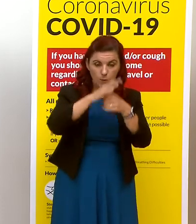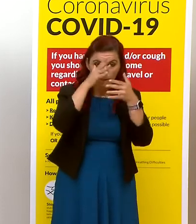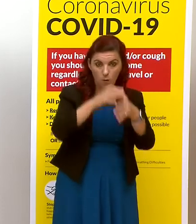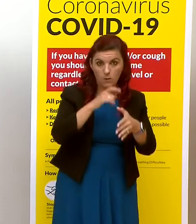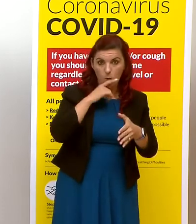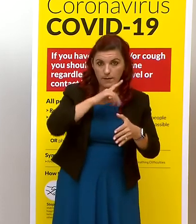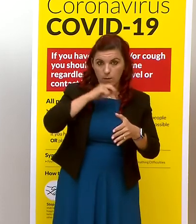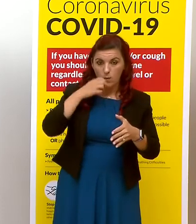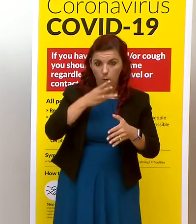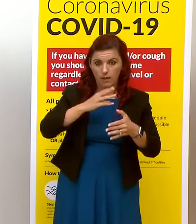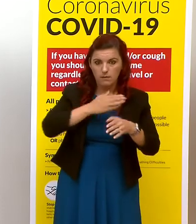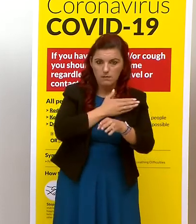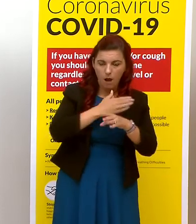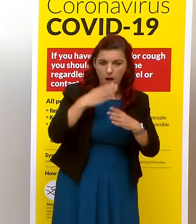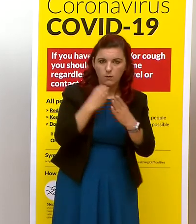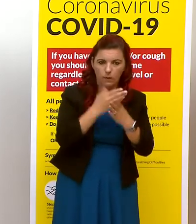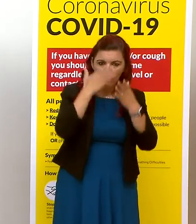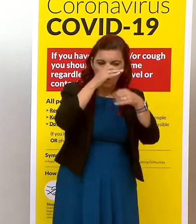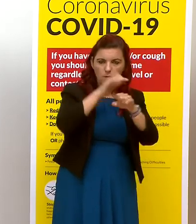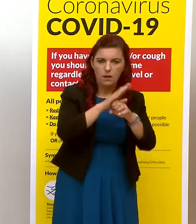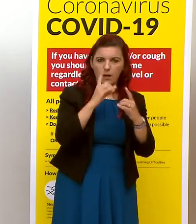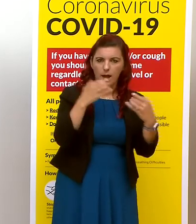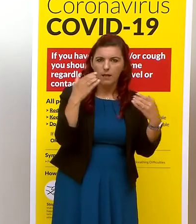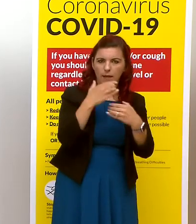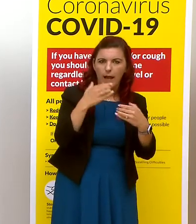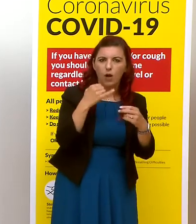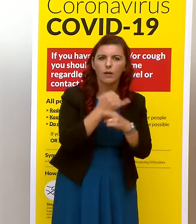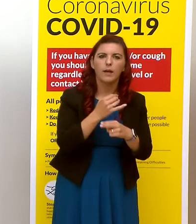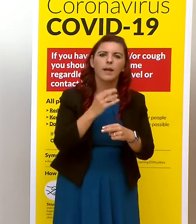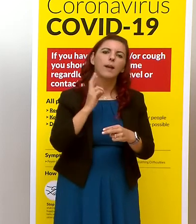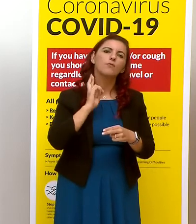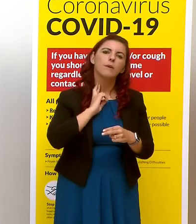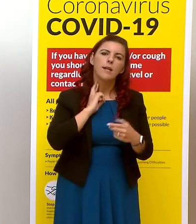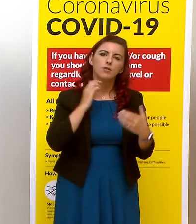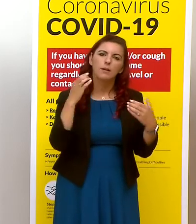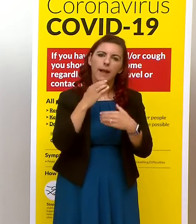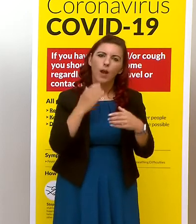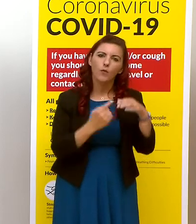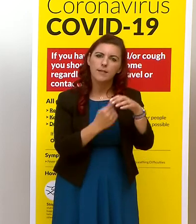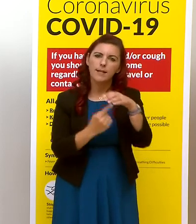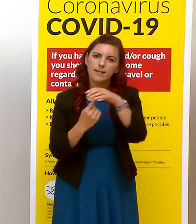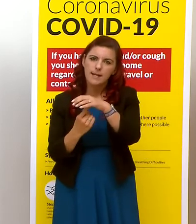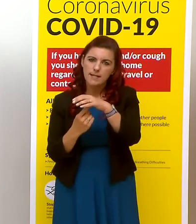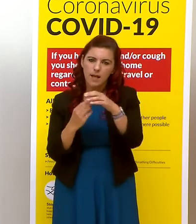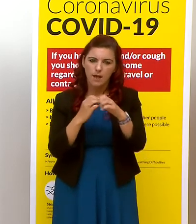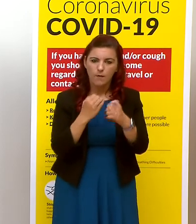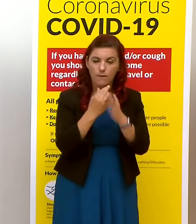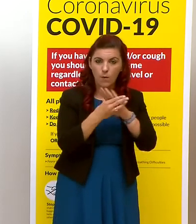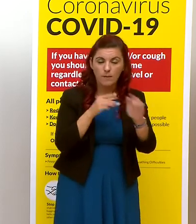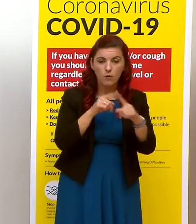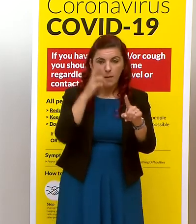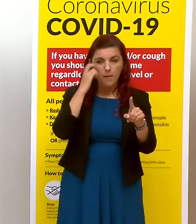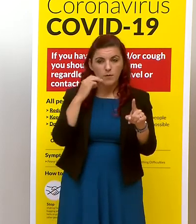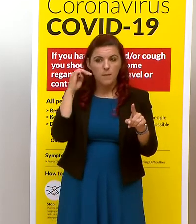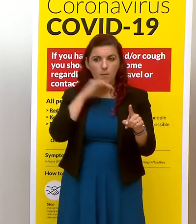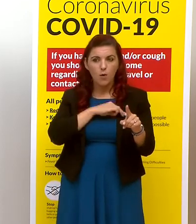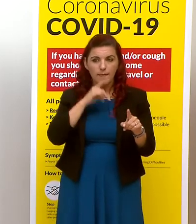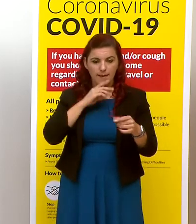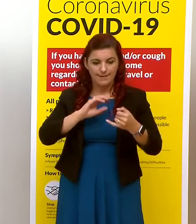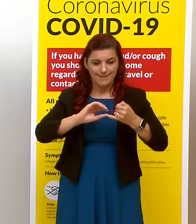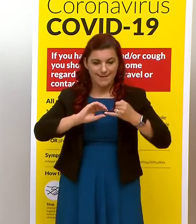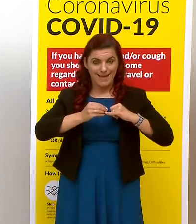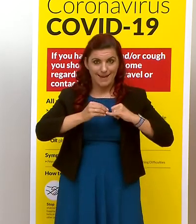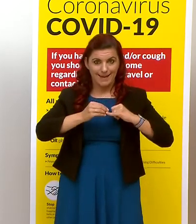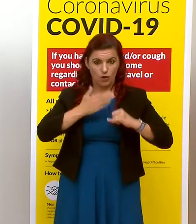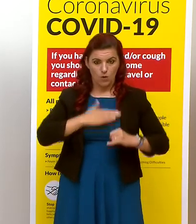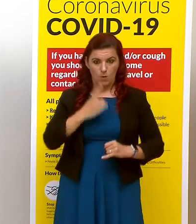certain settings, as Paul mentioned, residential care facilities being one. Again, it's important to remind ourselves that testing is a point in